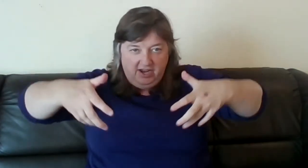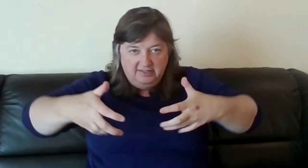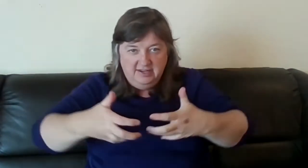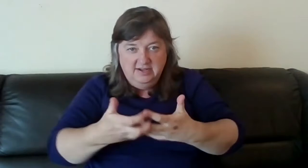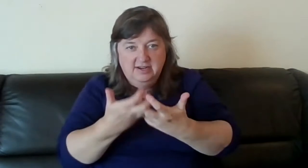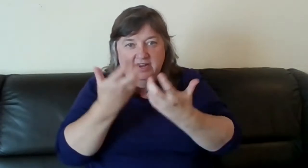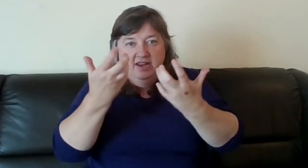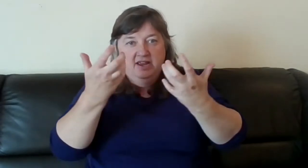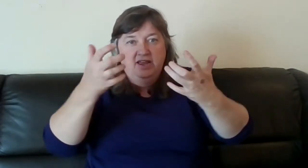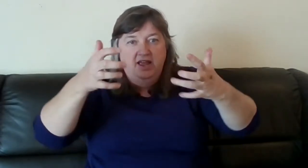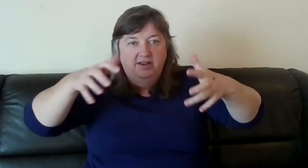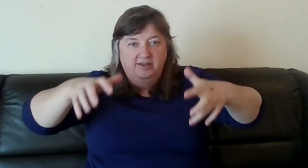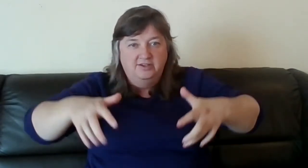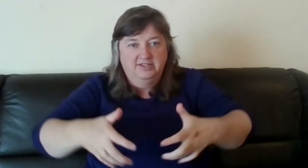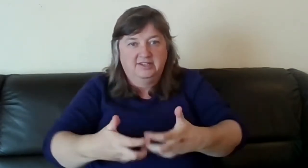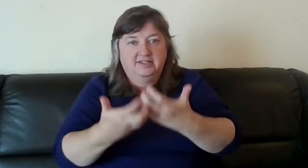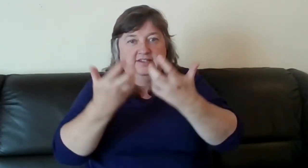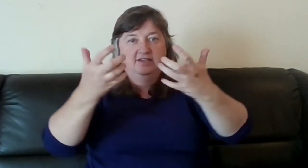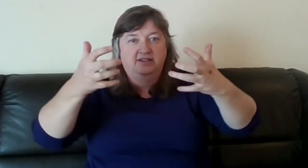hands in and you toss it.